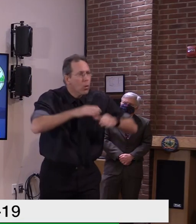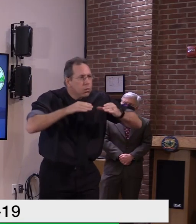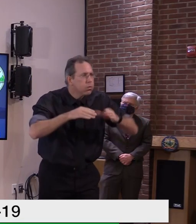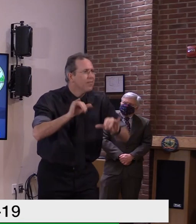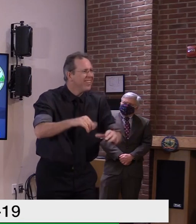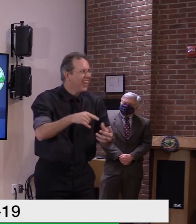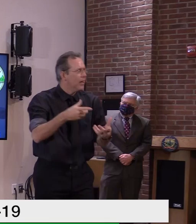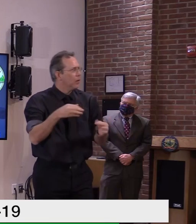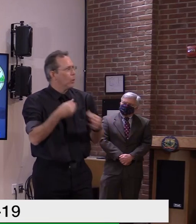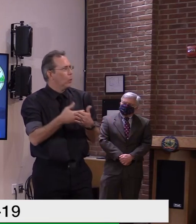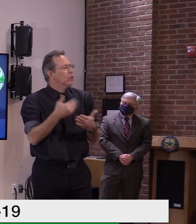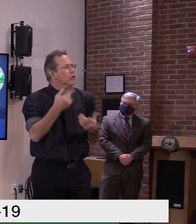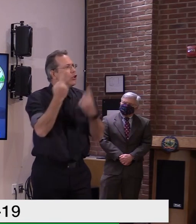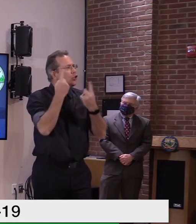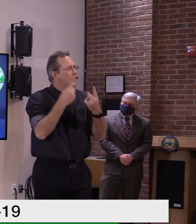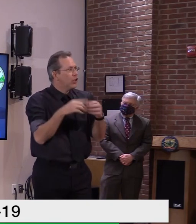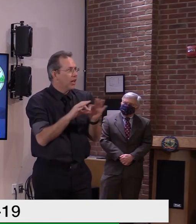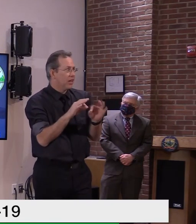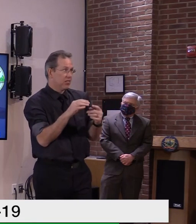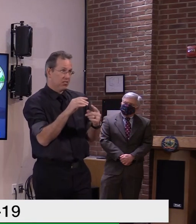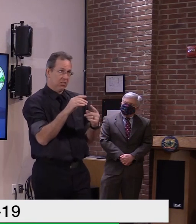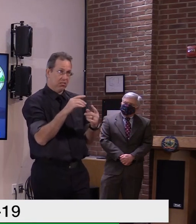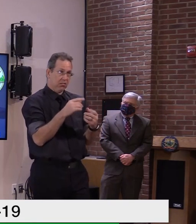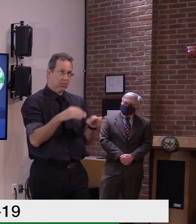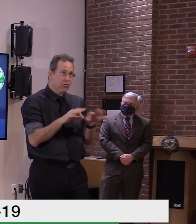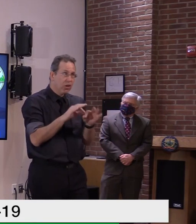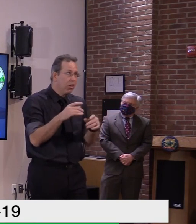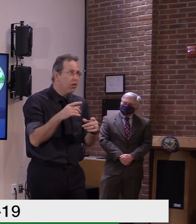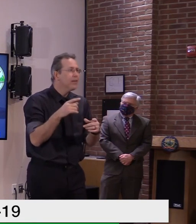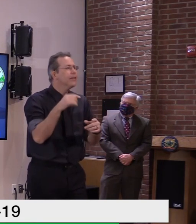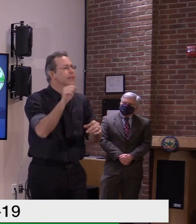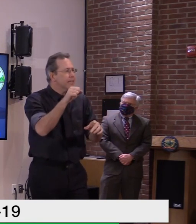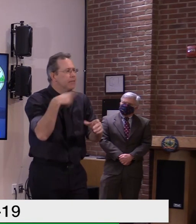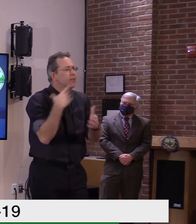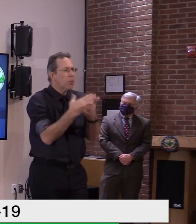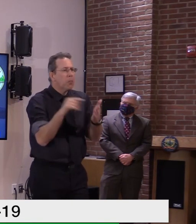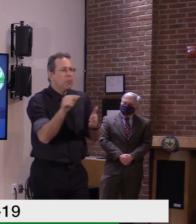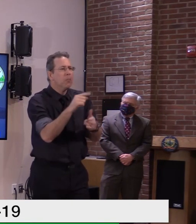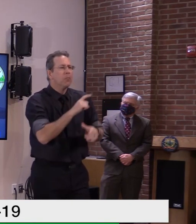on that. So we may see some within the police force, for example, that